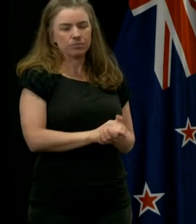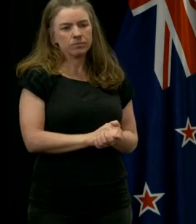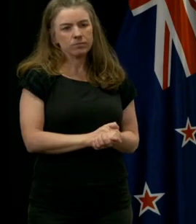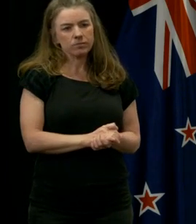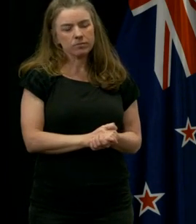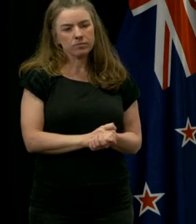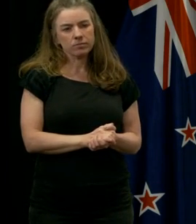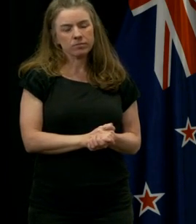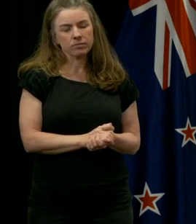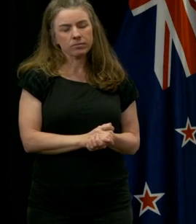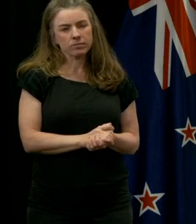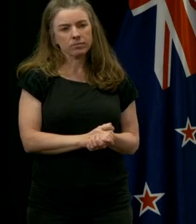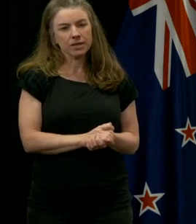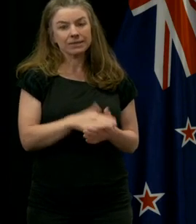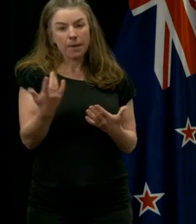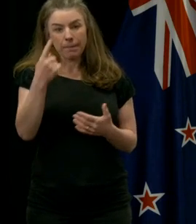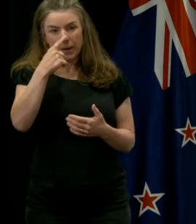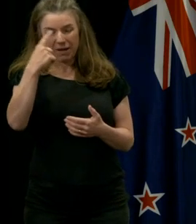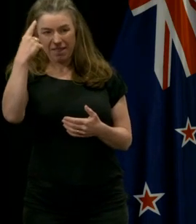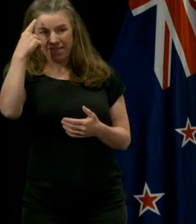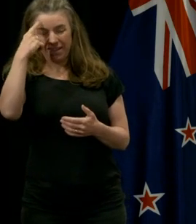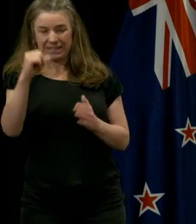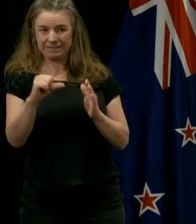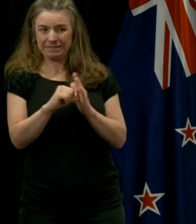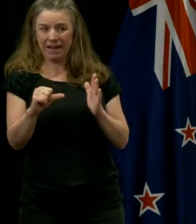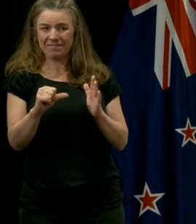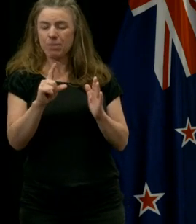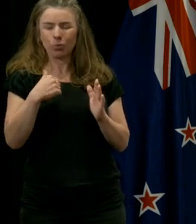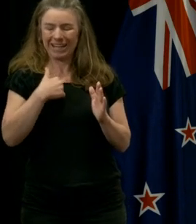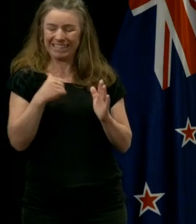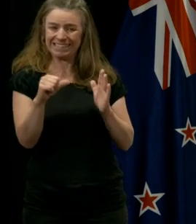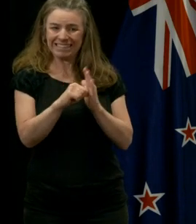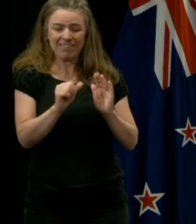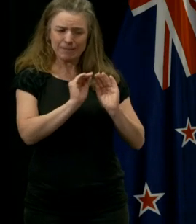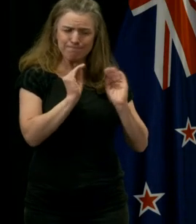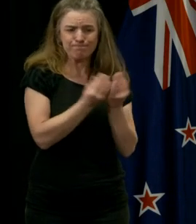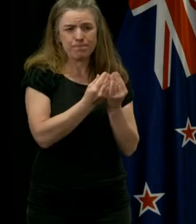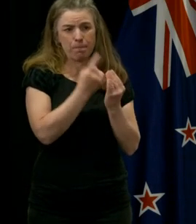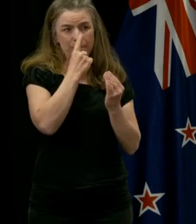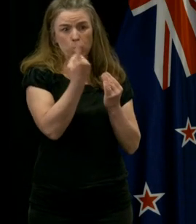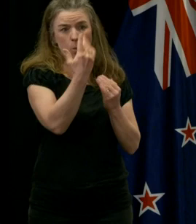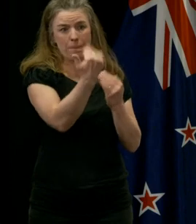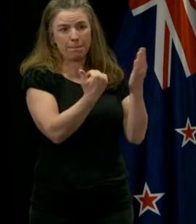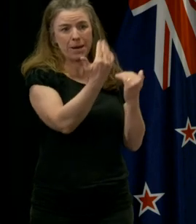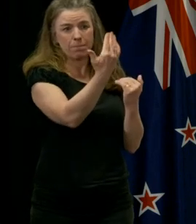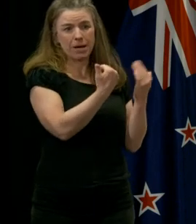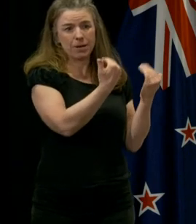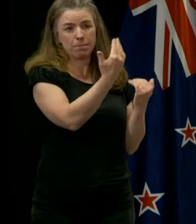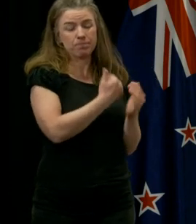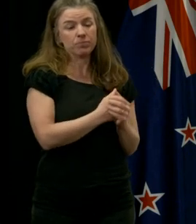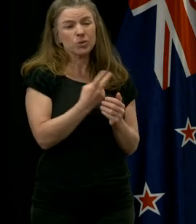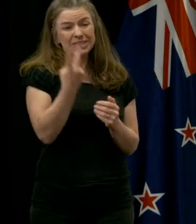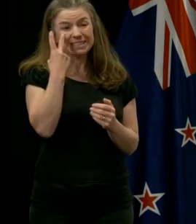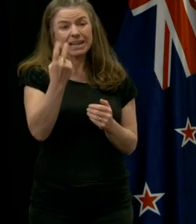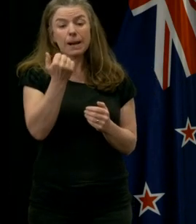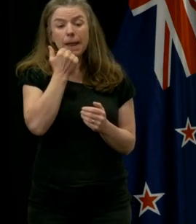as much harsher than currently, because that is what is required. At the moment, of course, you'll see that our cases continue